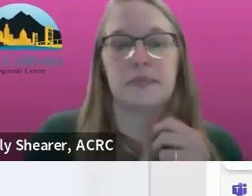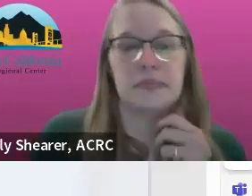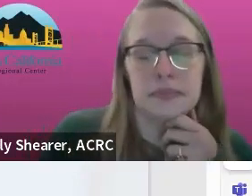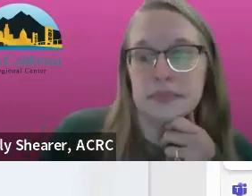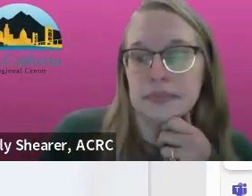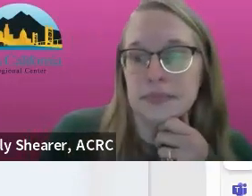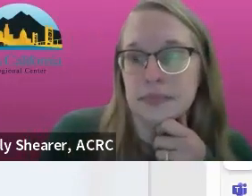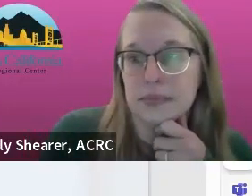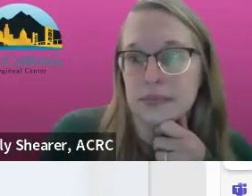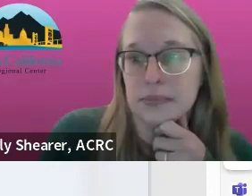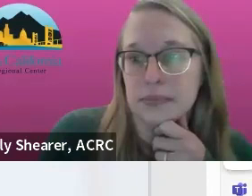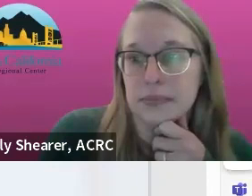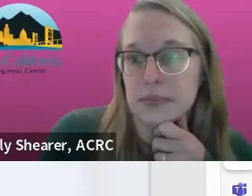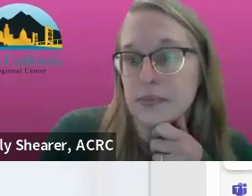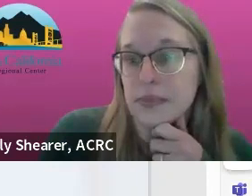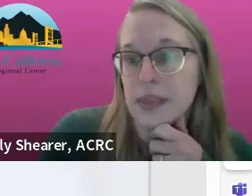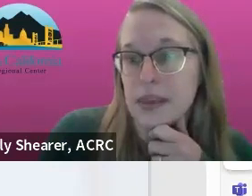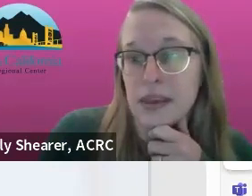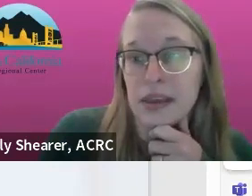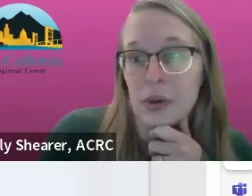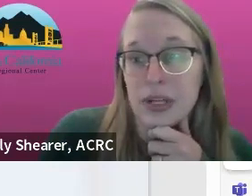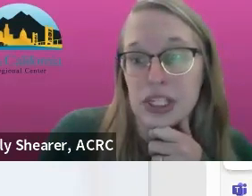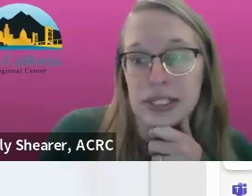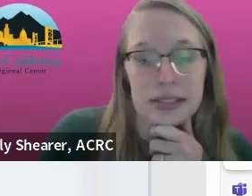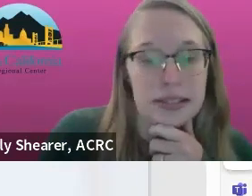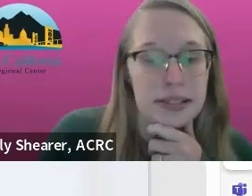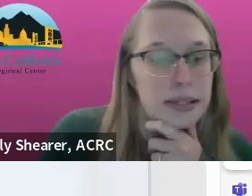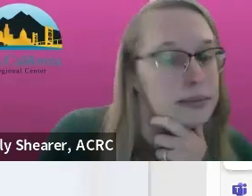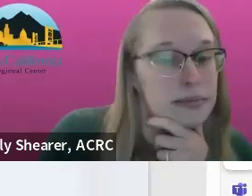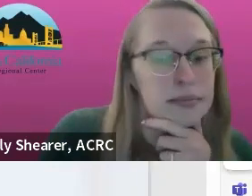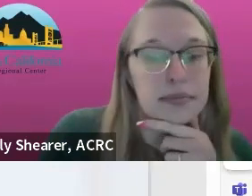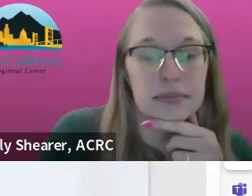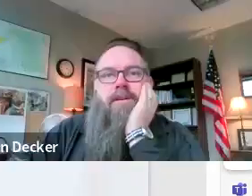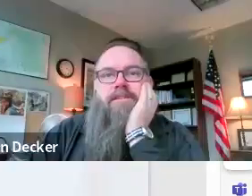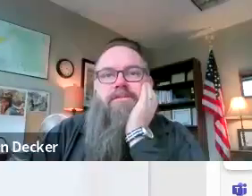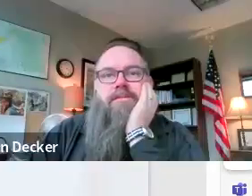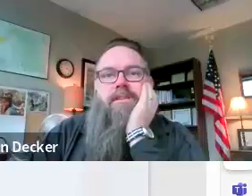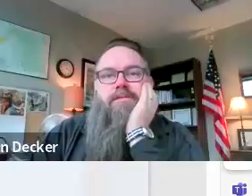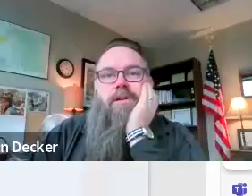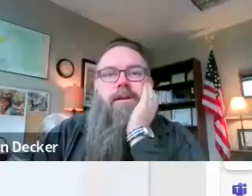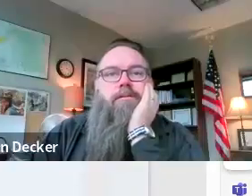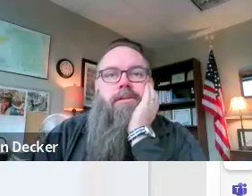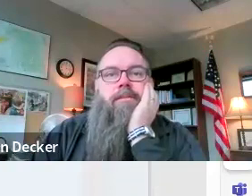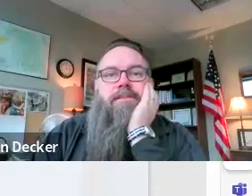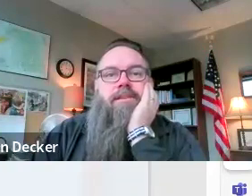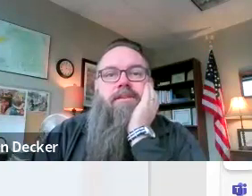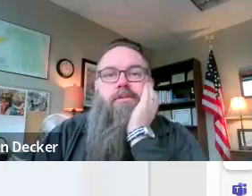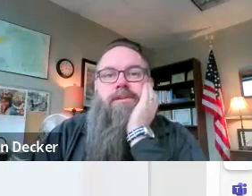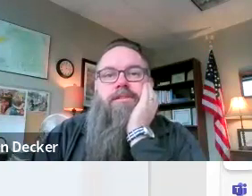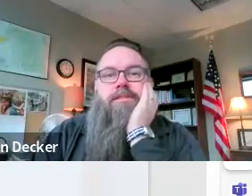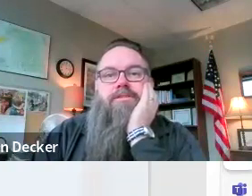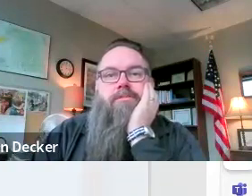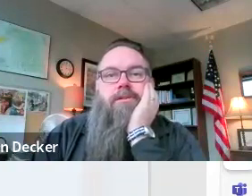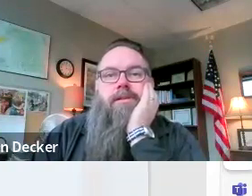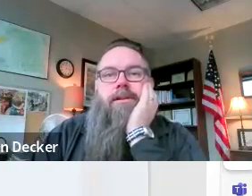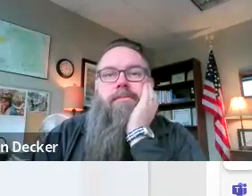Any questions? Whoops, I just sent the flyer that I meant to send